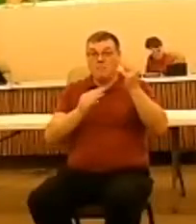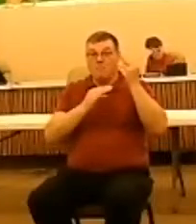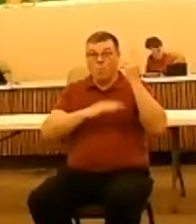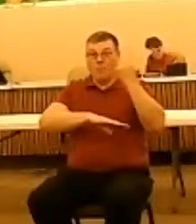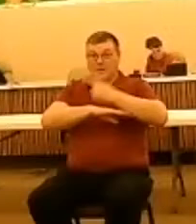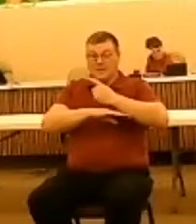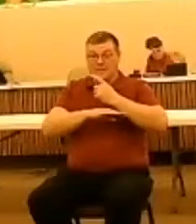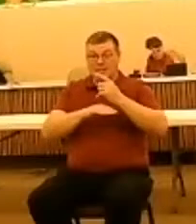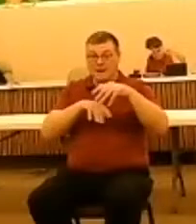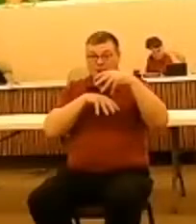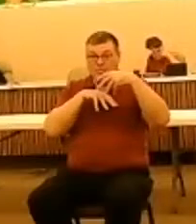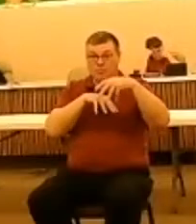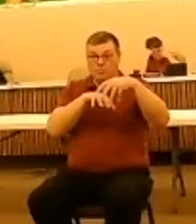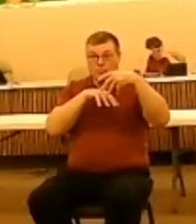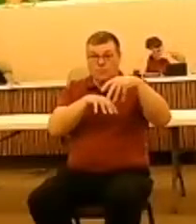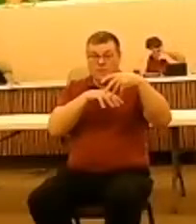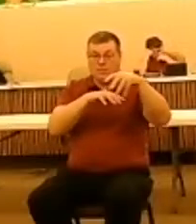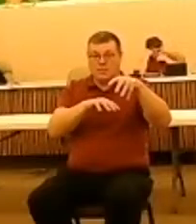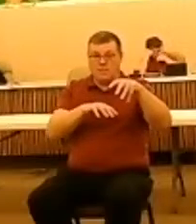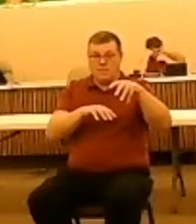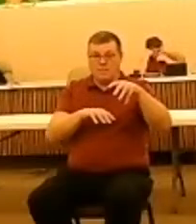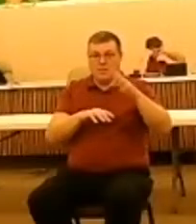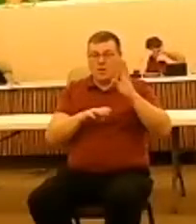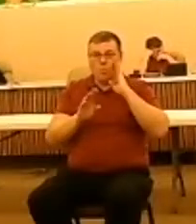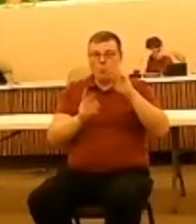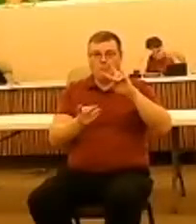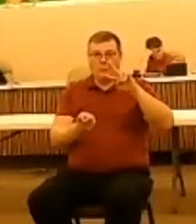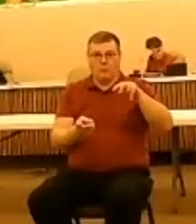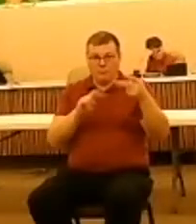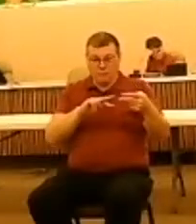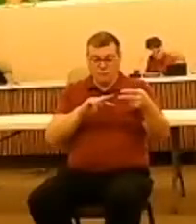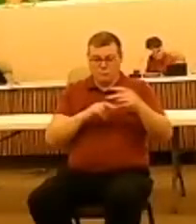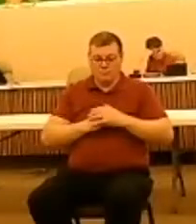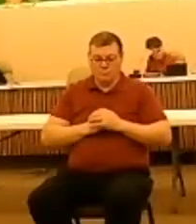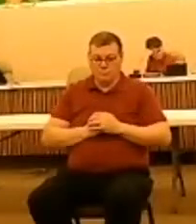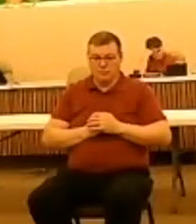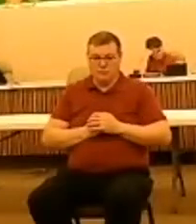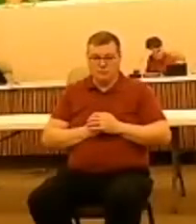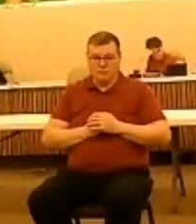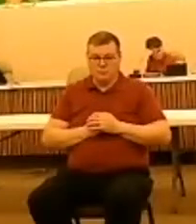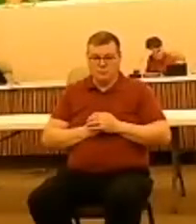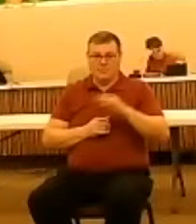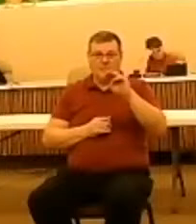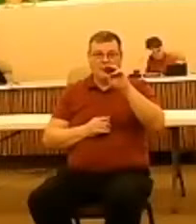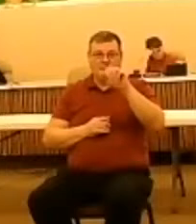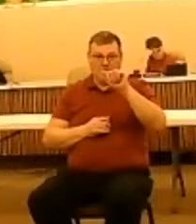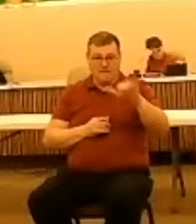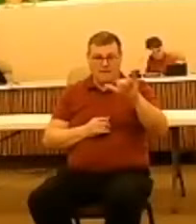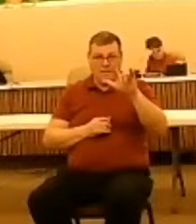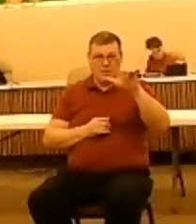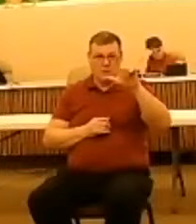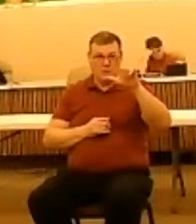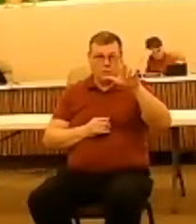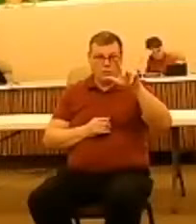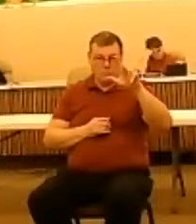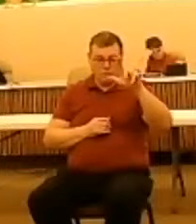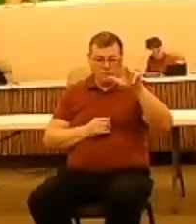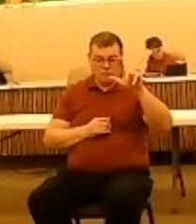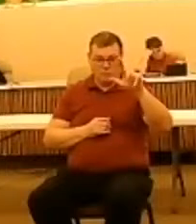Parade will be a reverse event on May 23rd